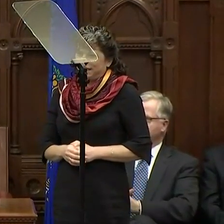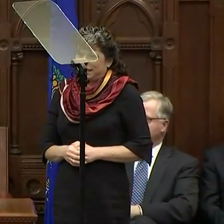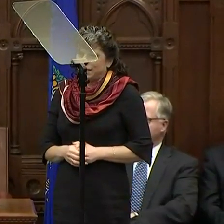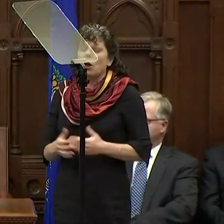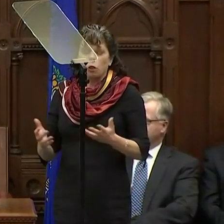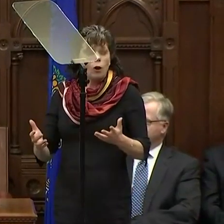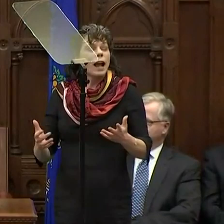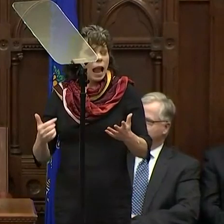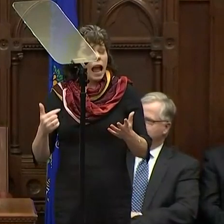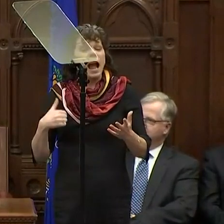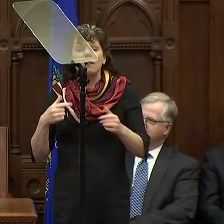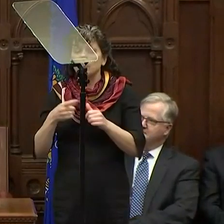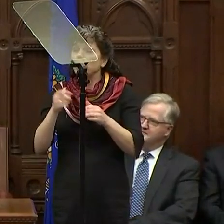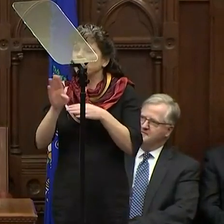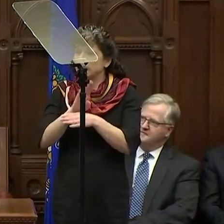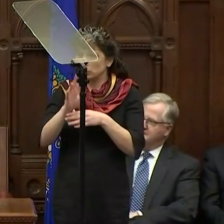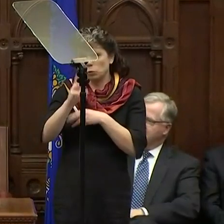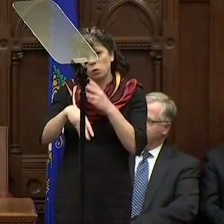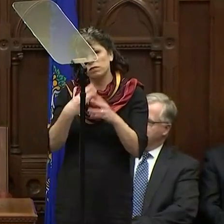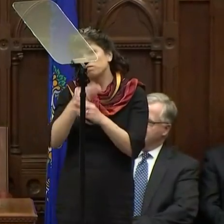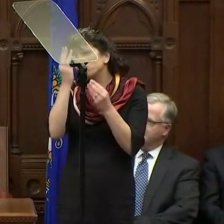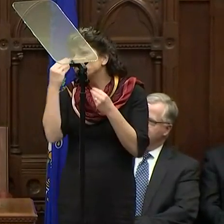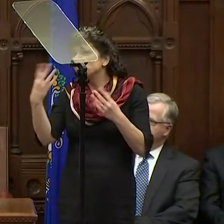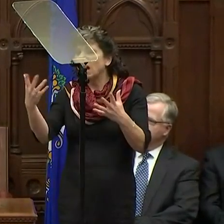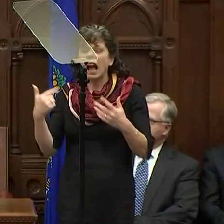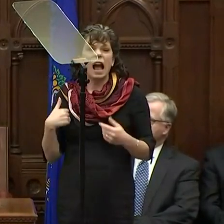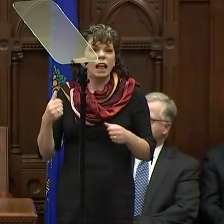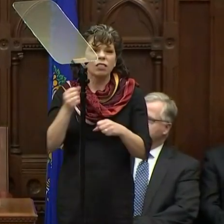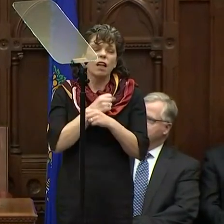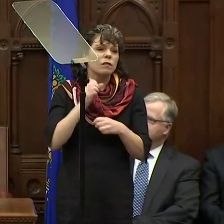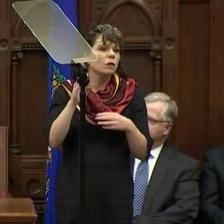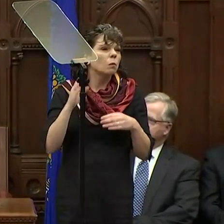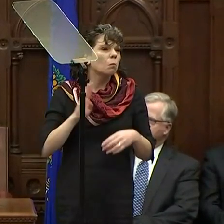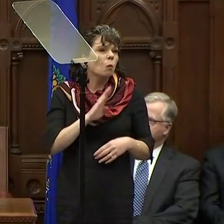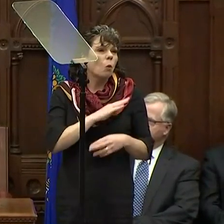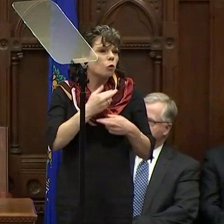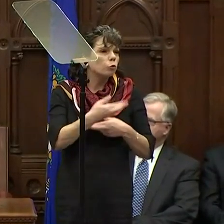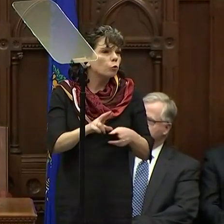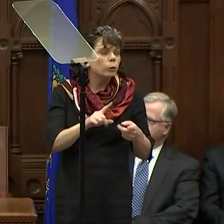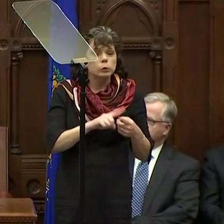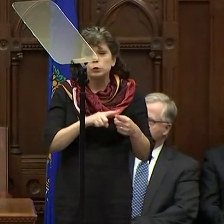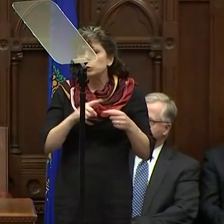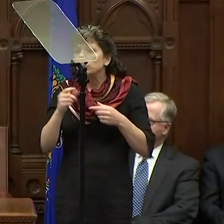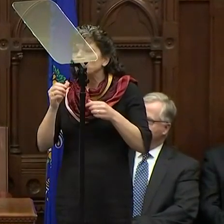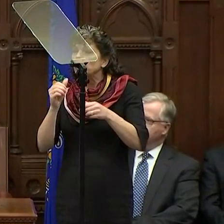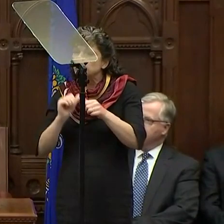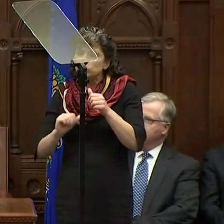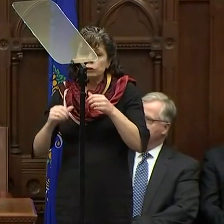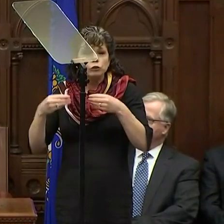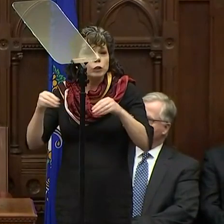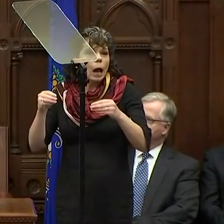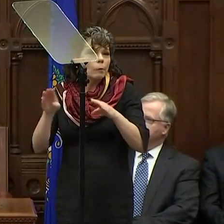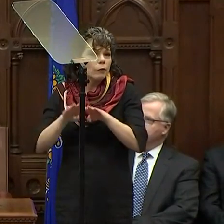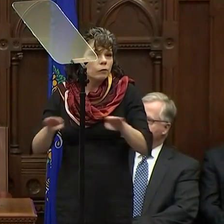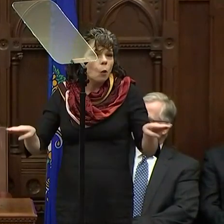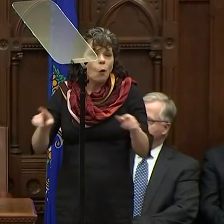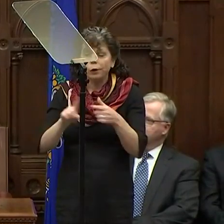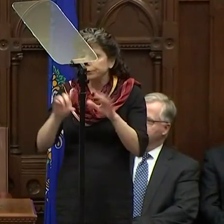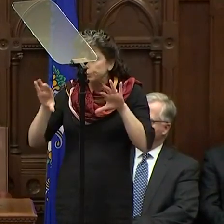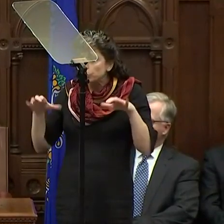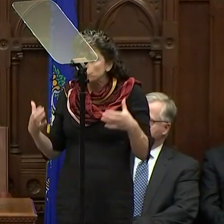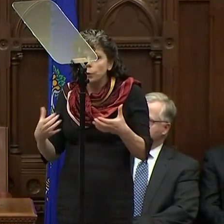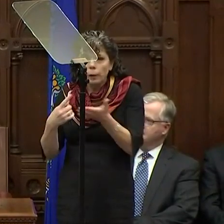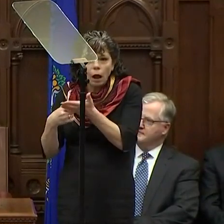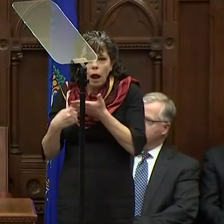Look, I come out of the business world, and I got to tell you, I love moving from the boardroom to the shop floor to the brew pub. I love getting to know